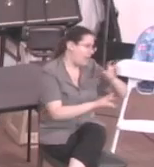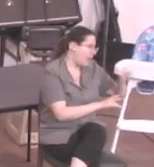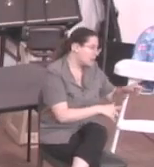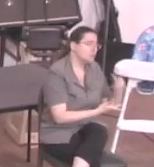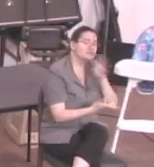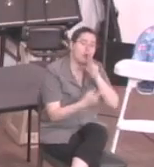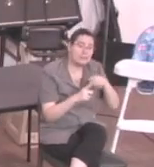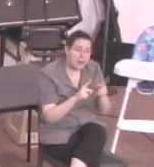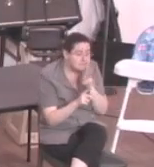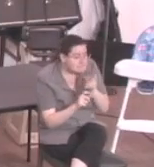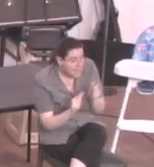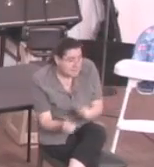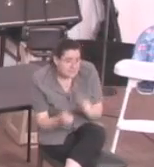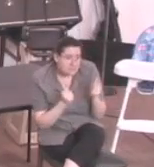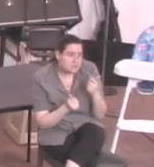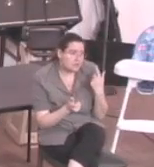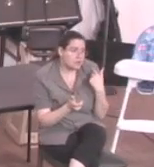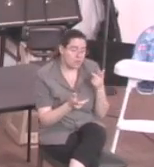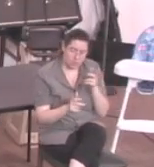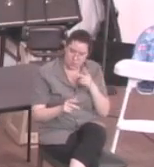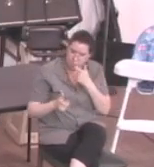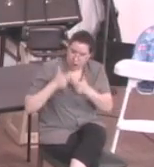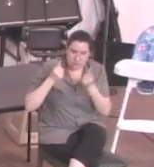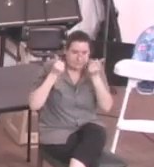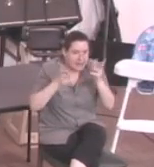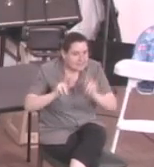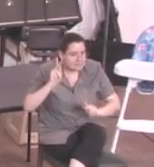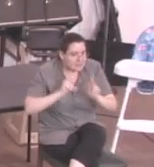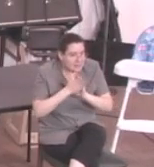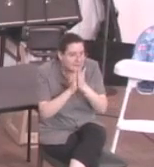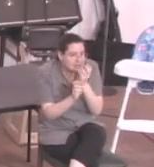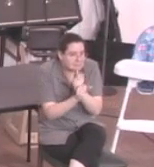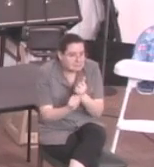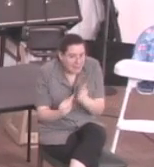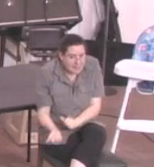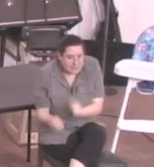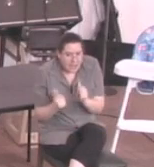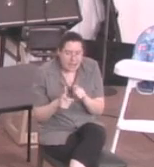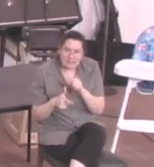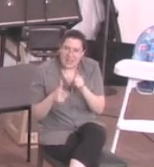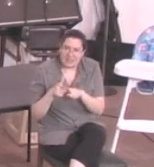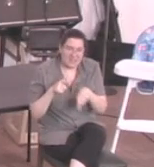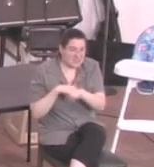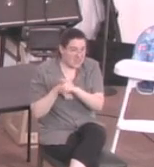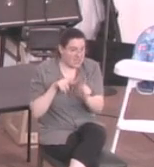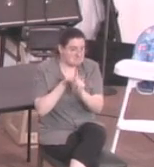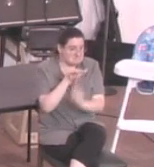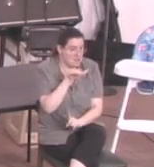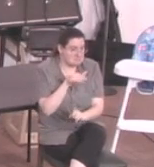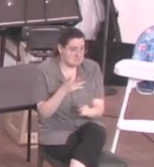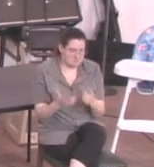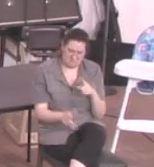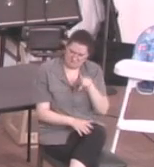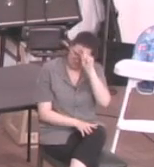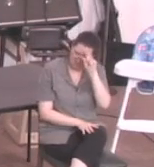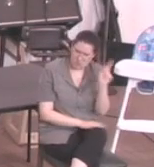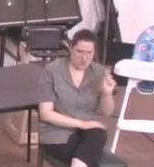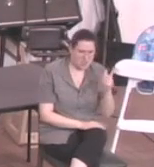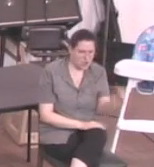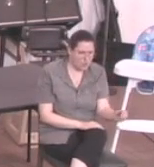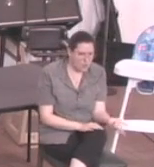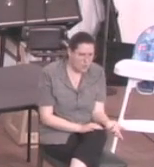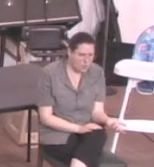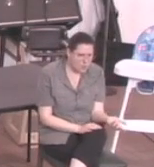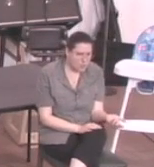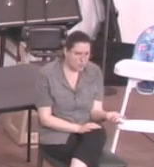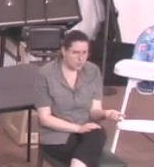baptism, we're talking about that too. We watch all these people get baptized and then, oh my gosh, where are they? So you